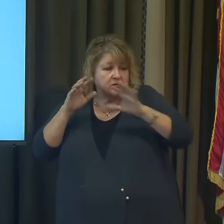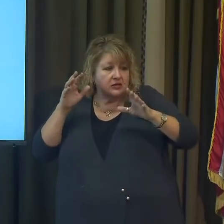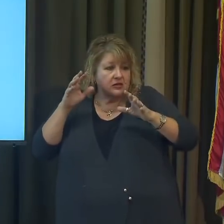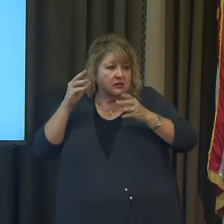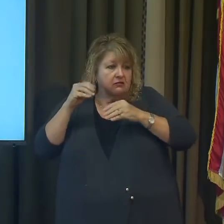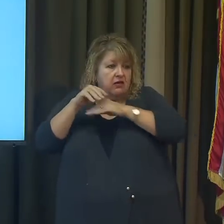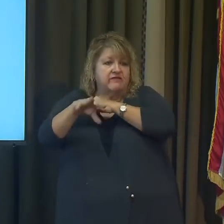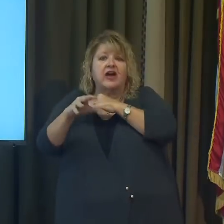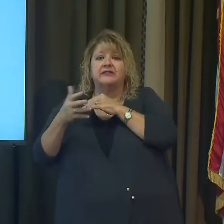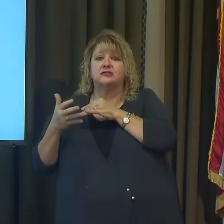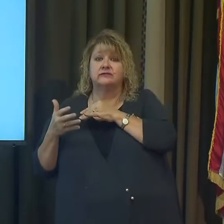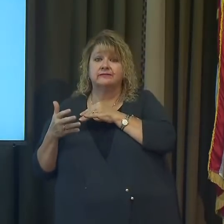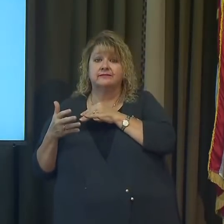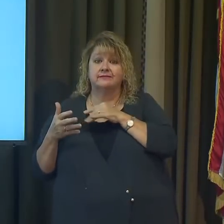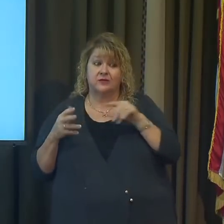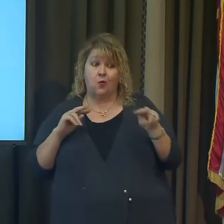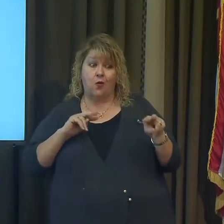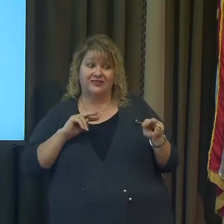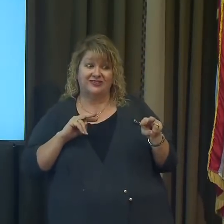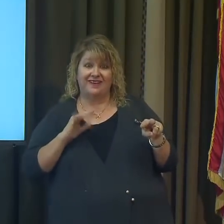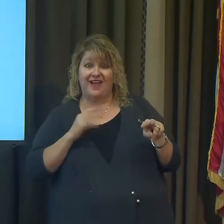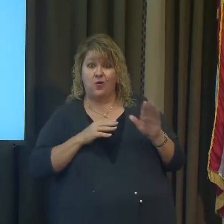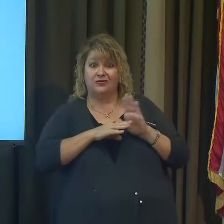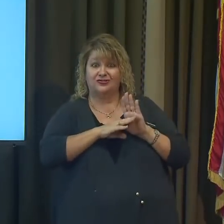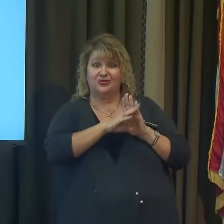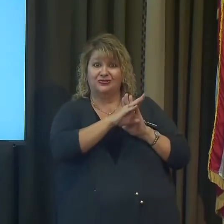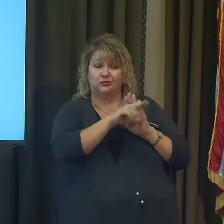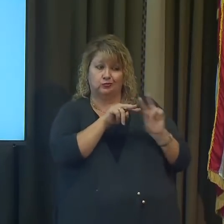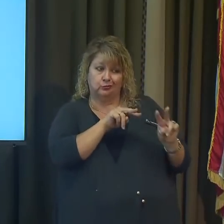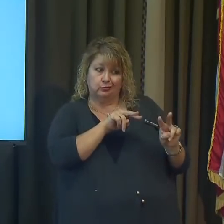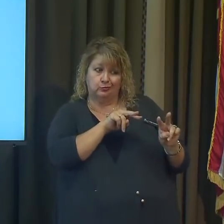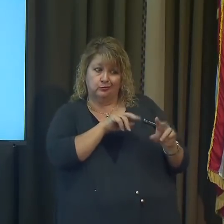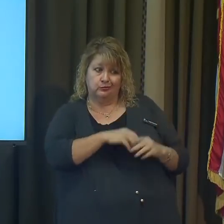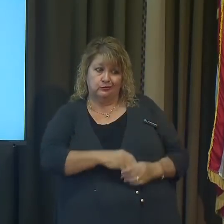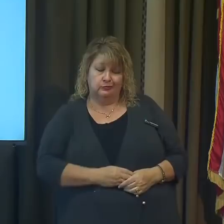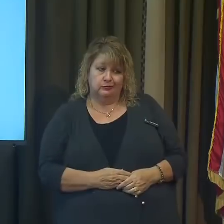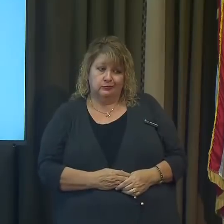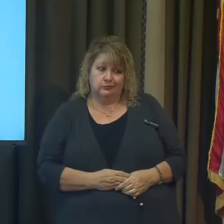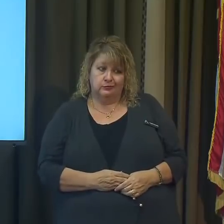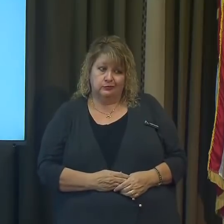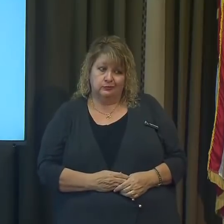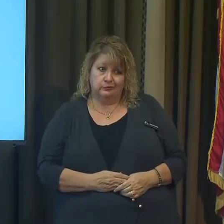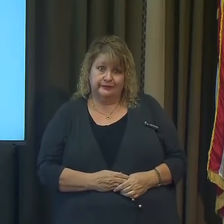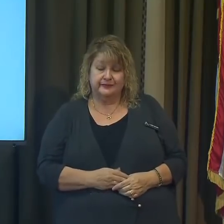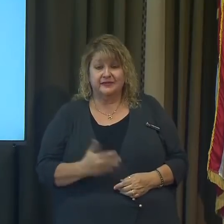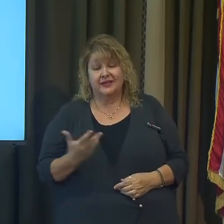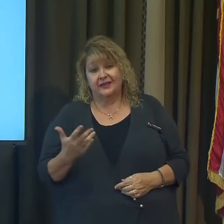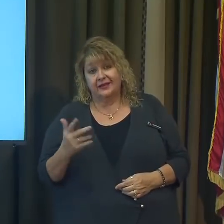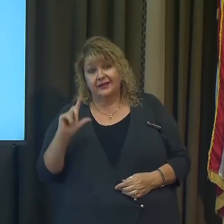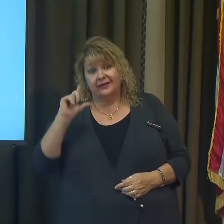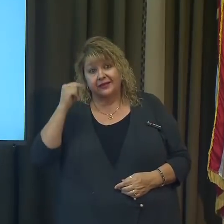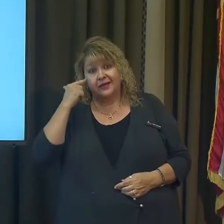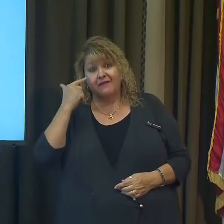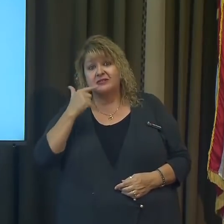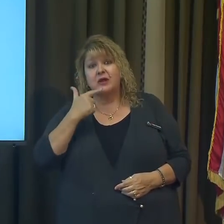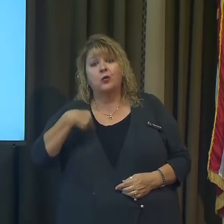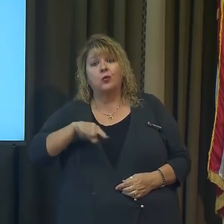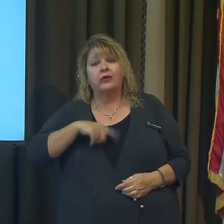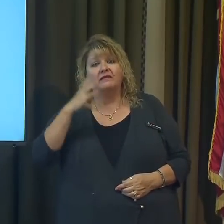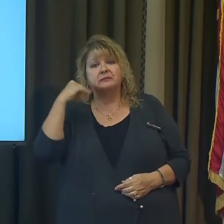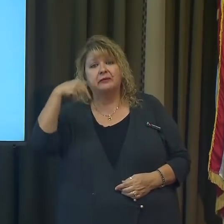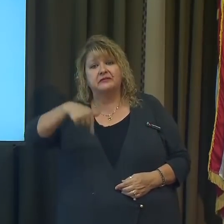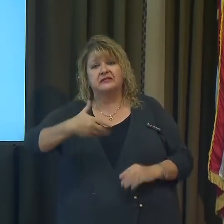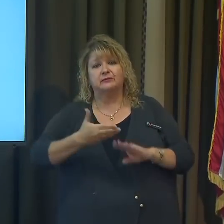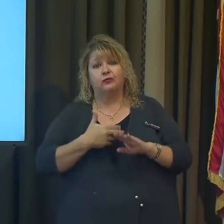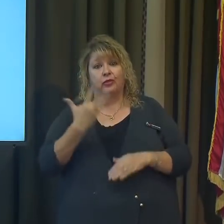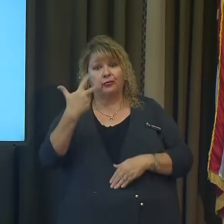may experience this surge in the coming weeks or months. If there's any solace in that, as the governor said, we've been here before. We've